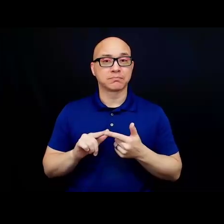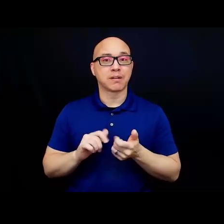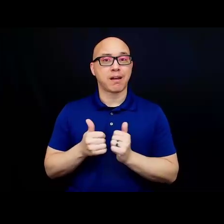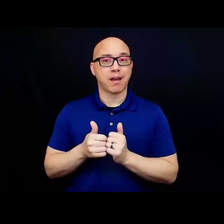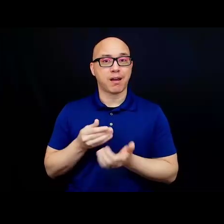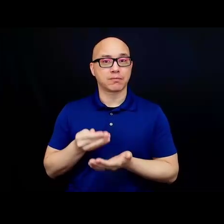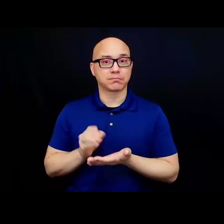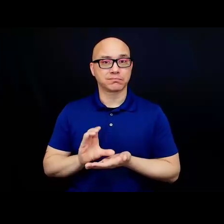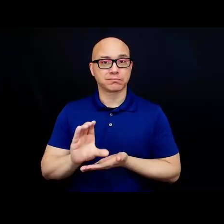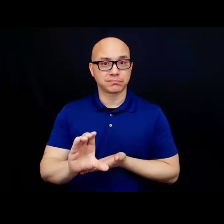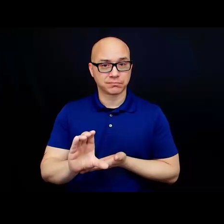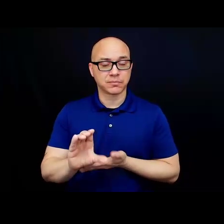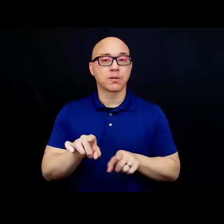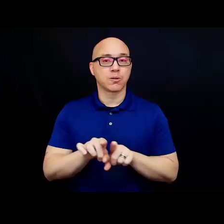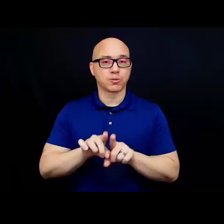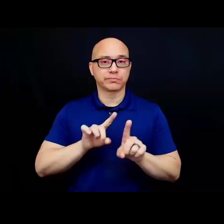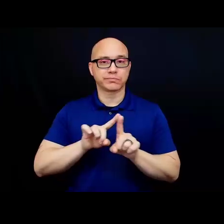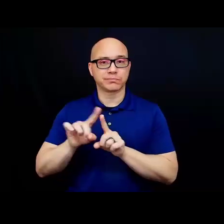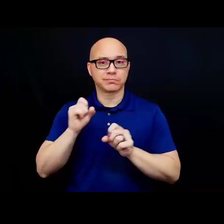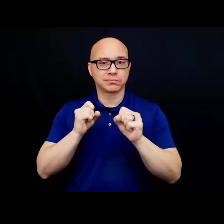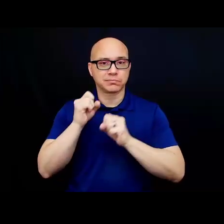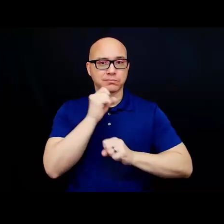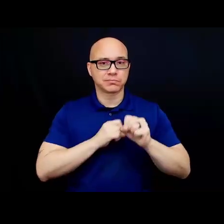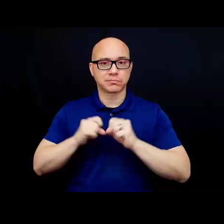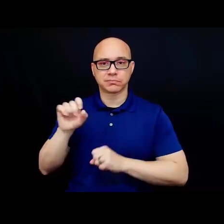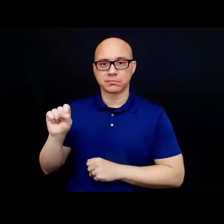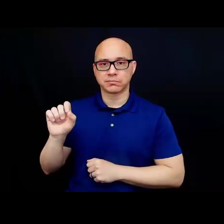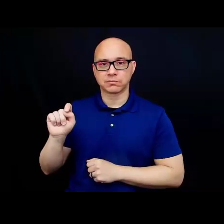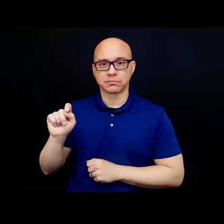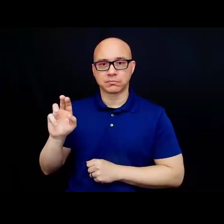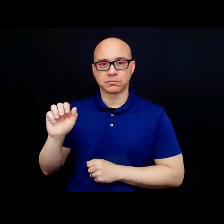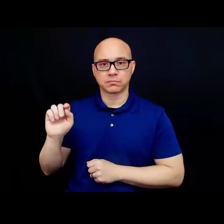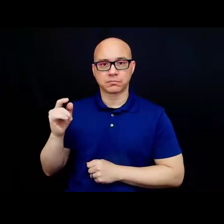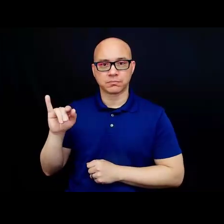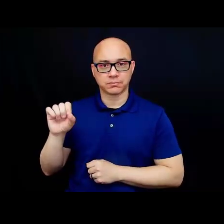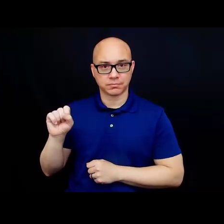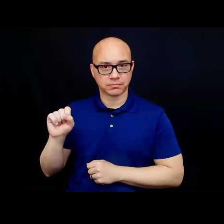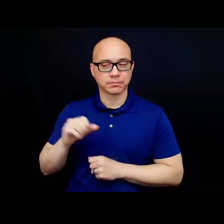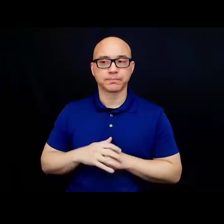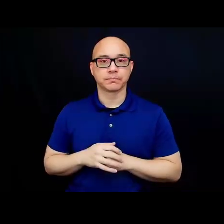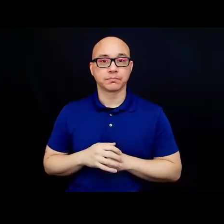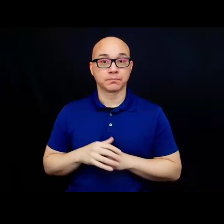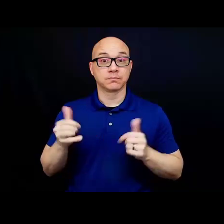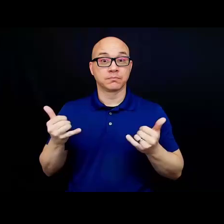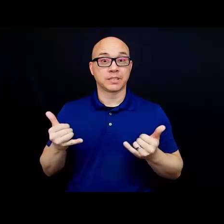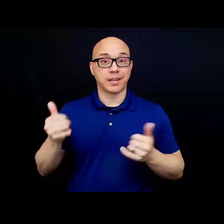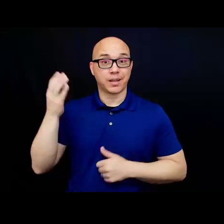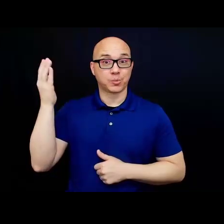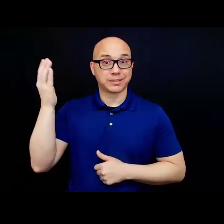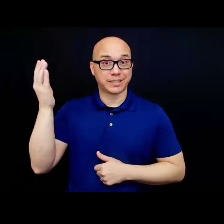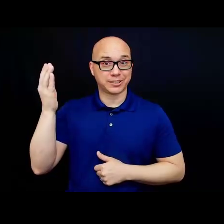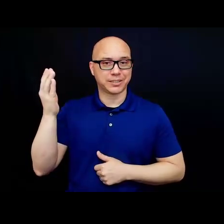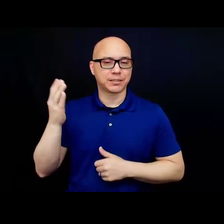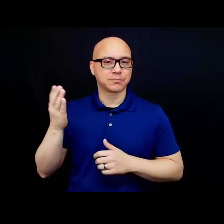funding strategies. And this presentation is being brought to you by SCORE. And I want to tell you